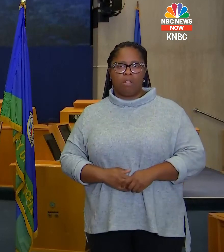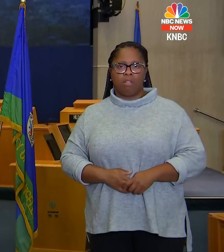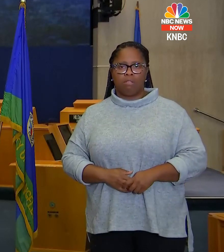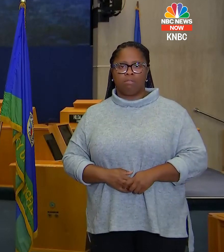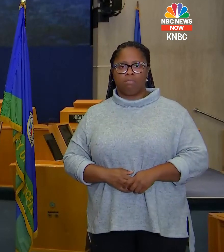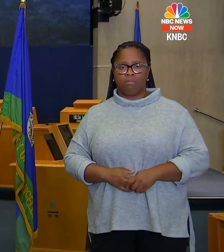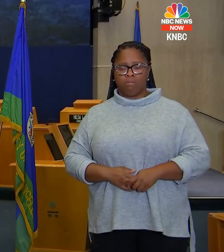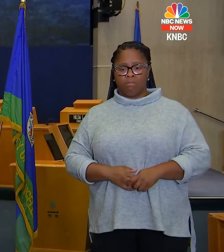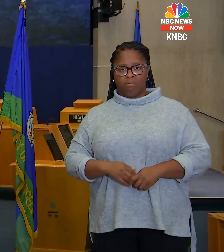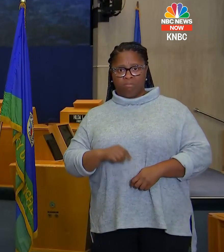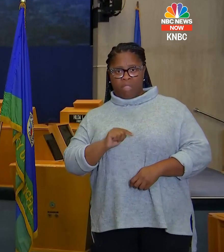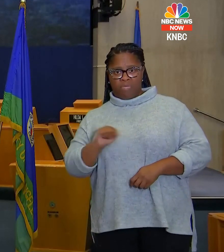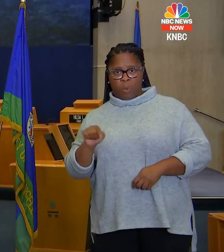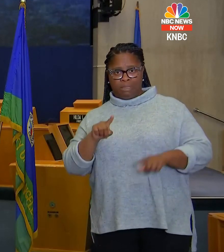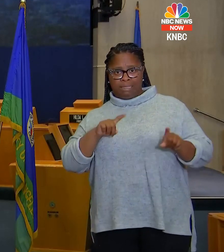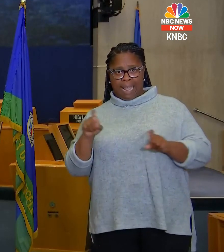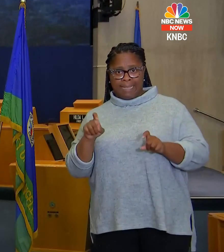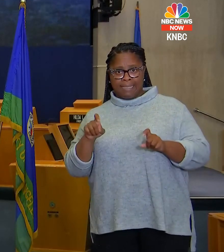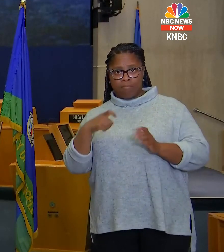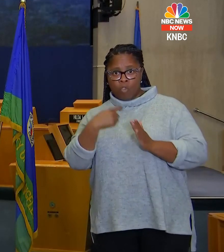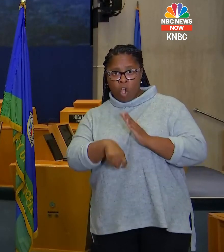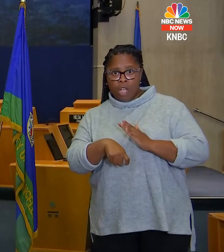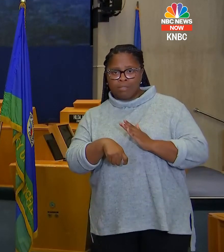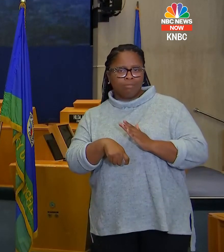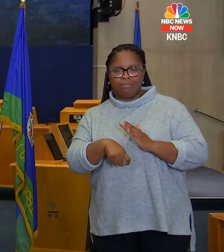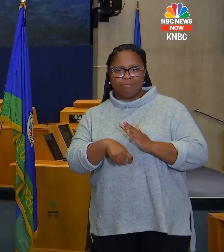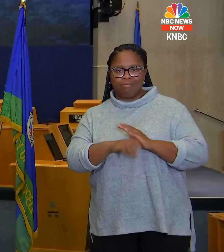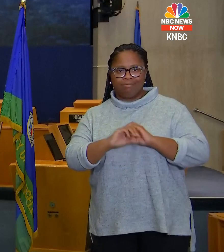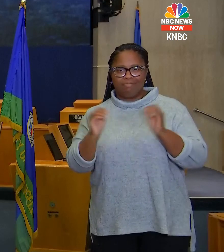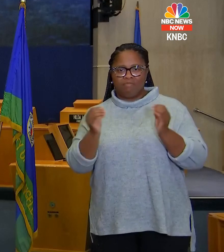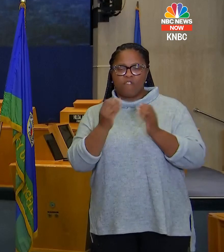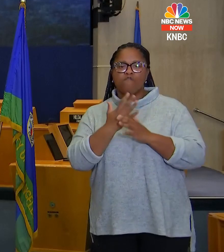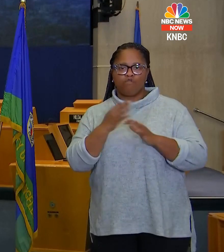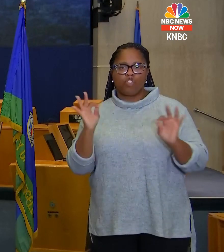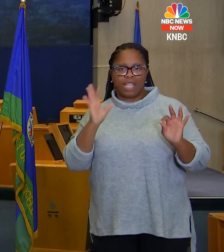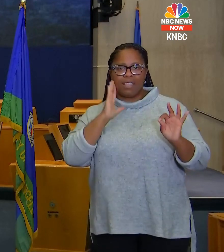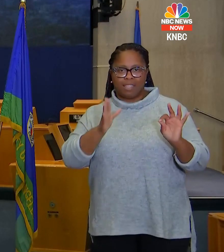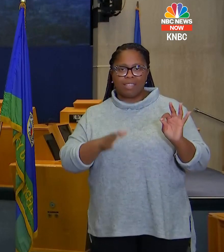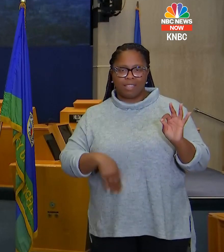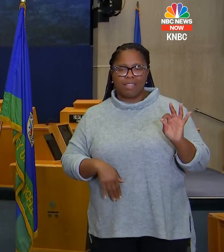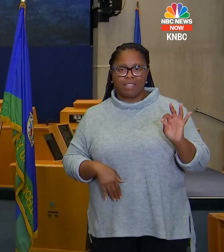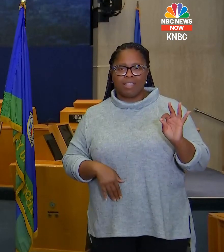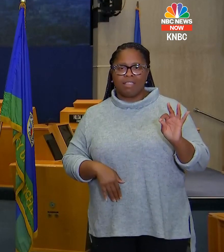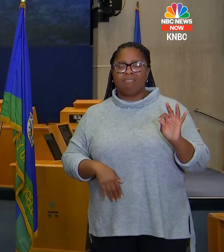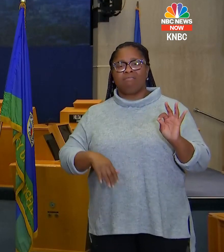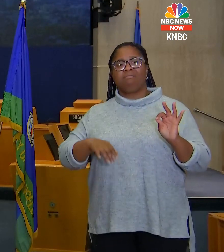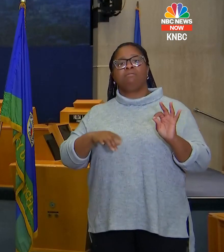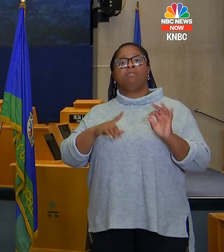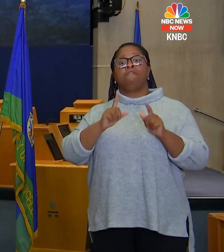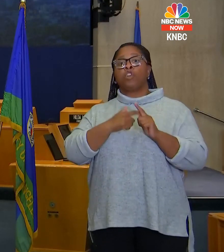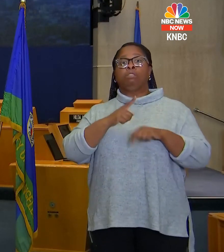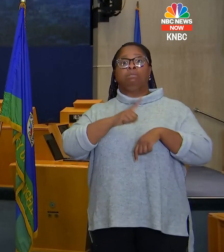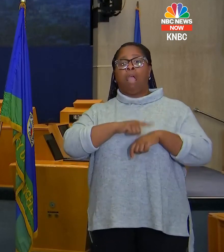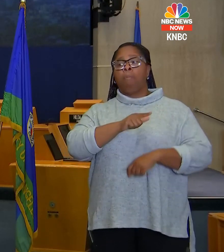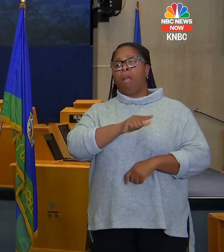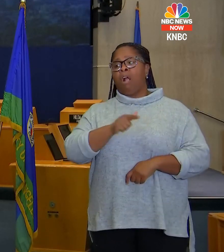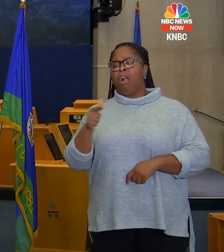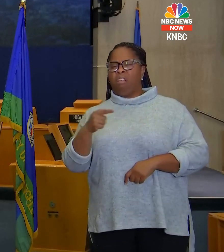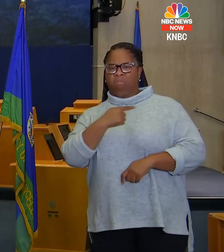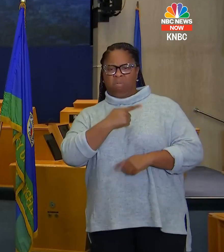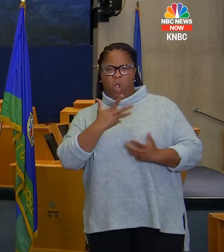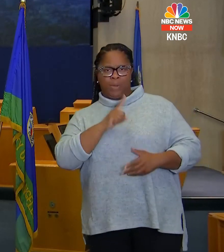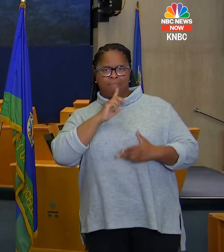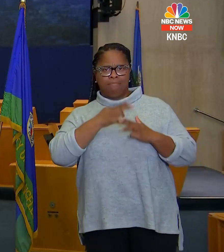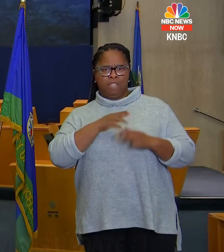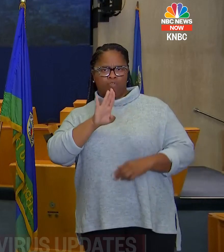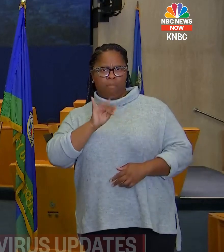These tests will be free to the public. And the first round of these newly acquired tests, as mentioned by Supervisor